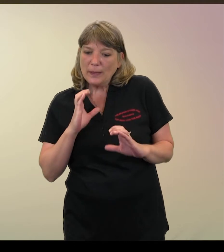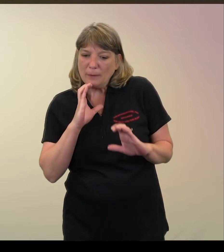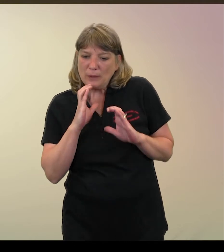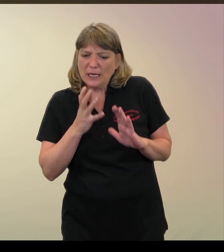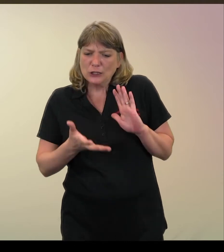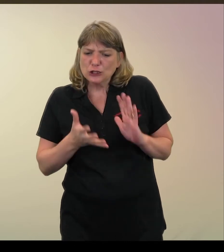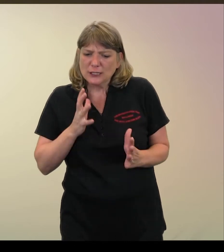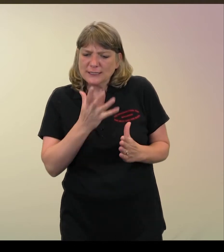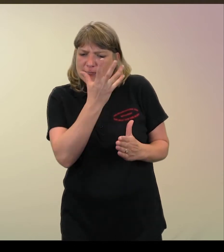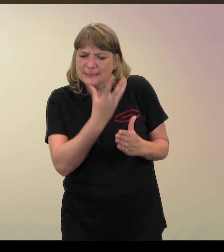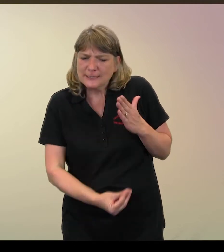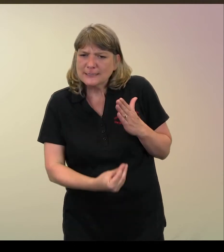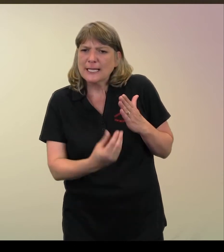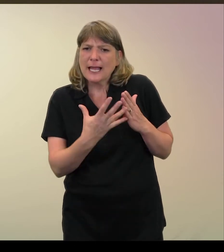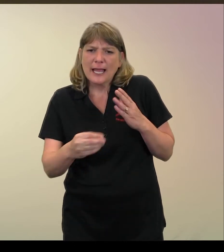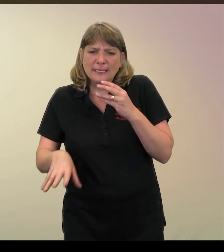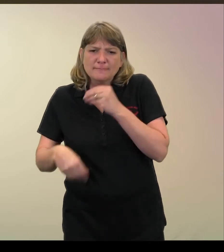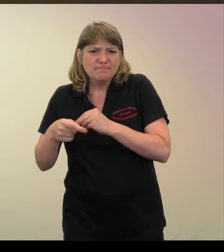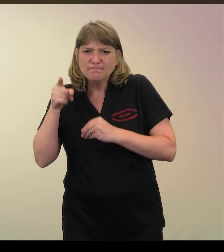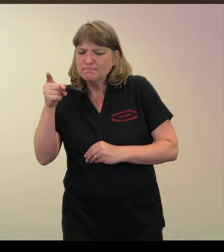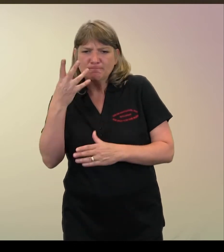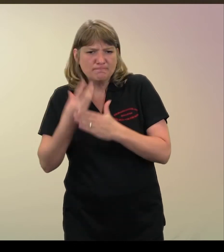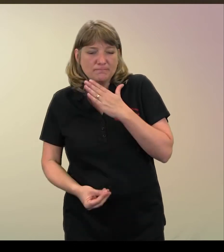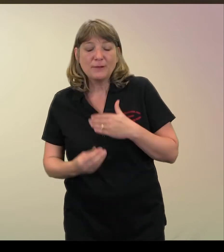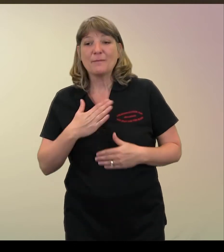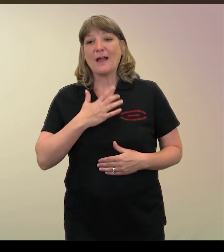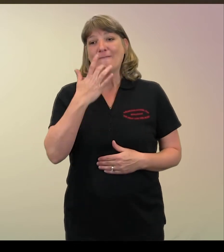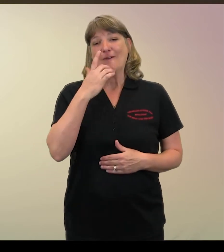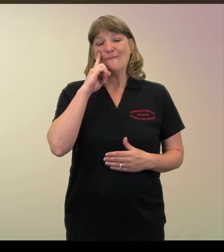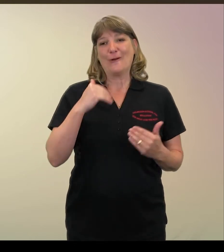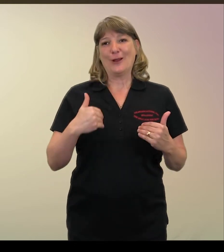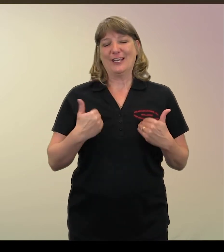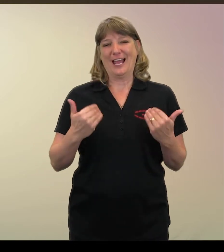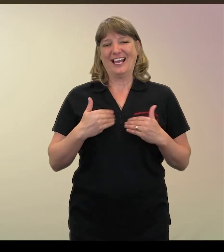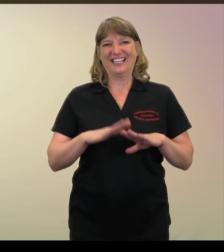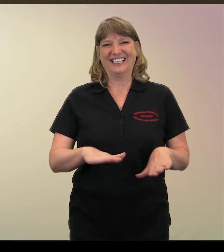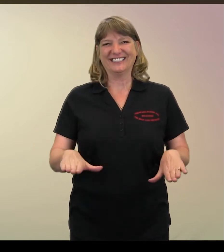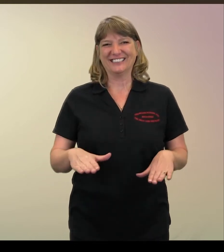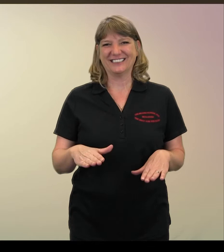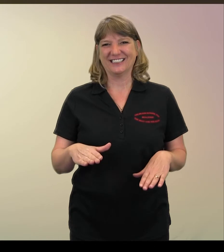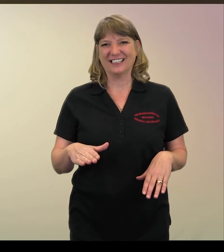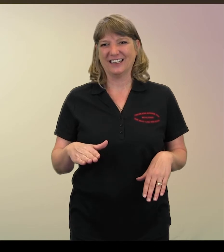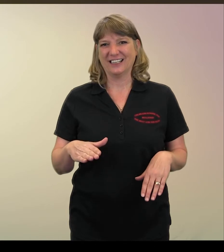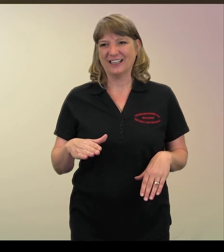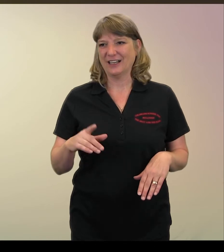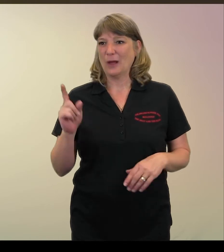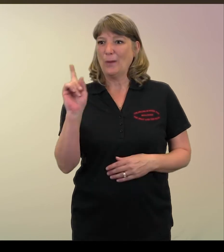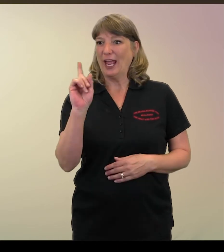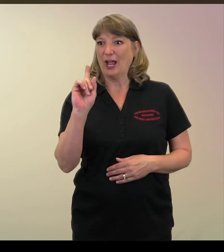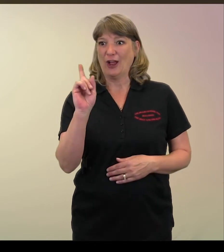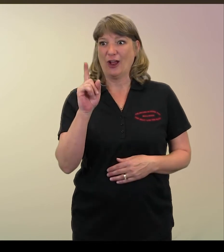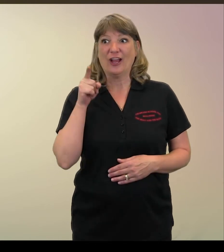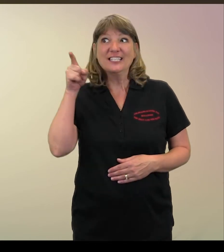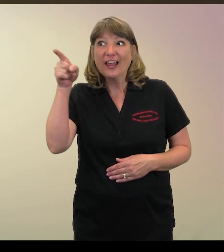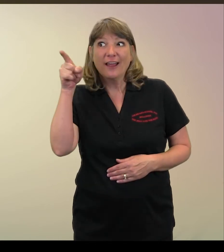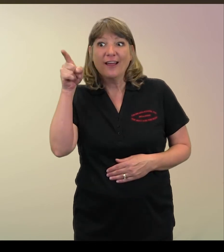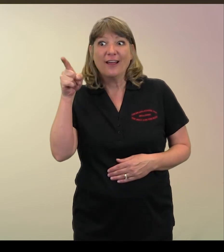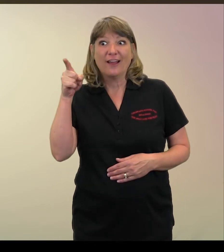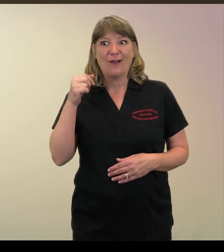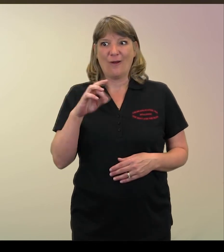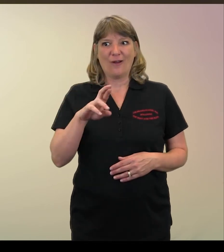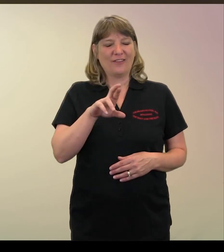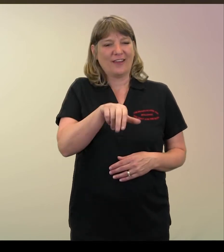early communicative gestures in addition to pointing. One of my favorite ones for young kids is this one for where is